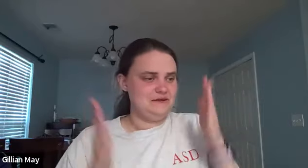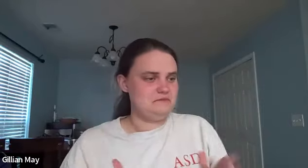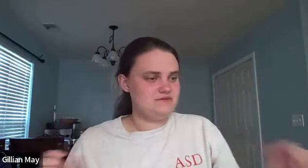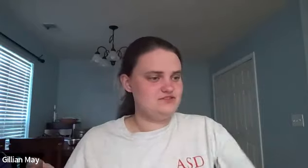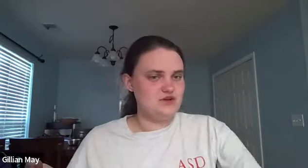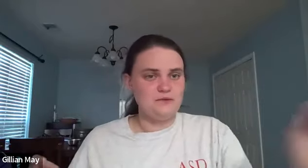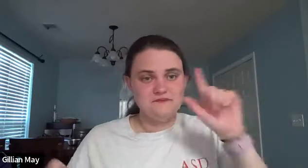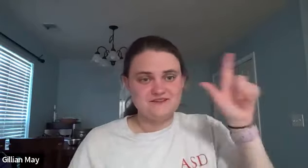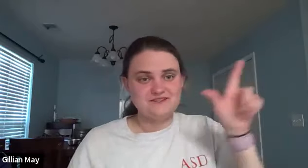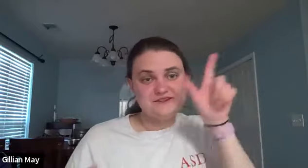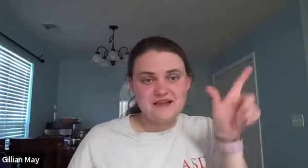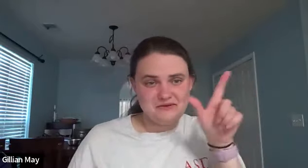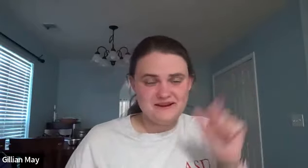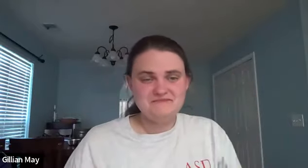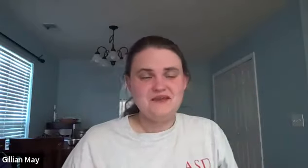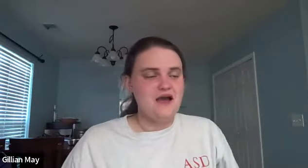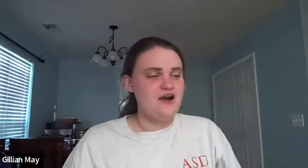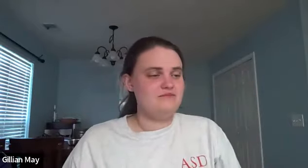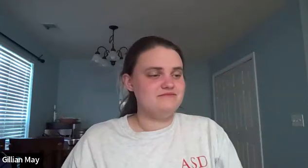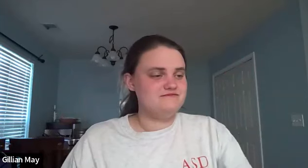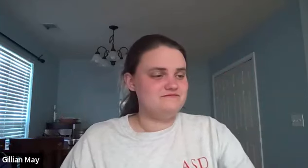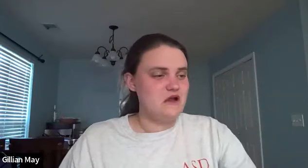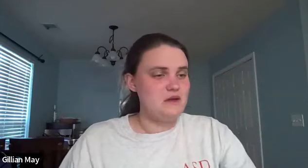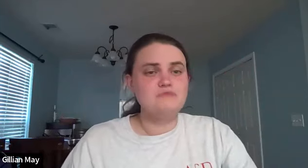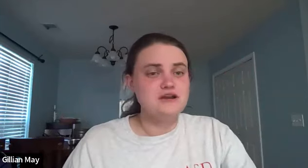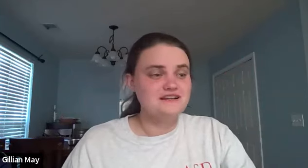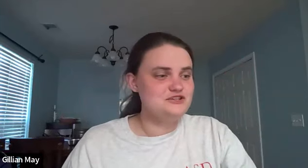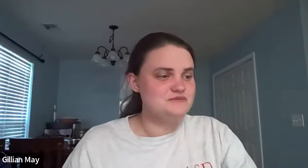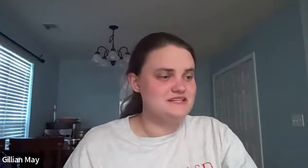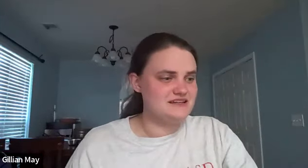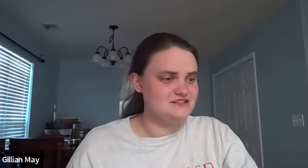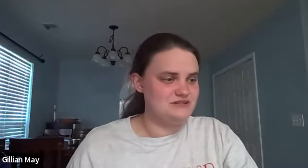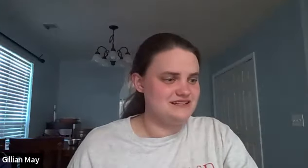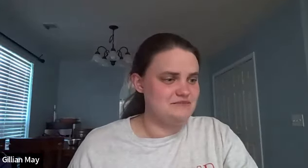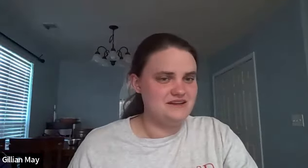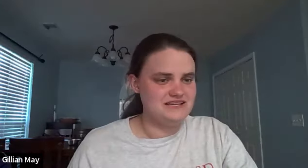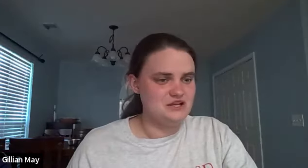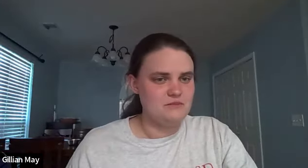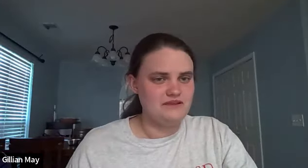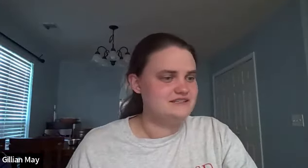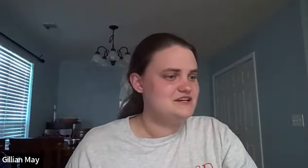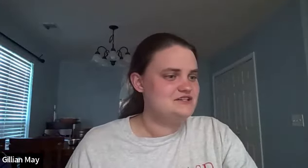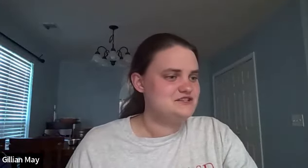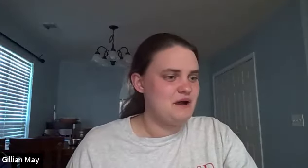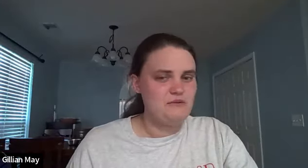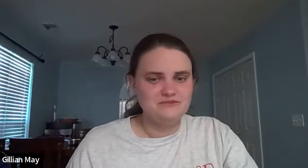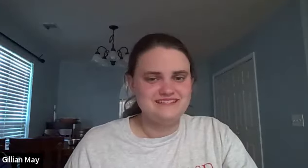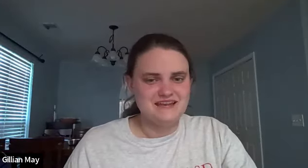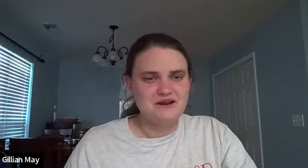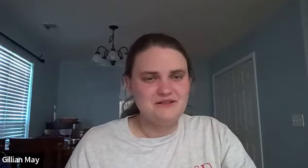Yep. So there's our little library. I'm trying not to do as many side stories tonight because I know I'm late. So I won't say it, but all I was